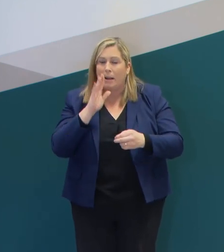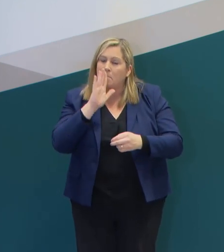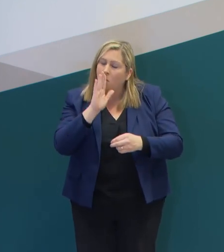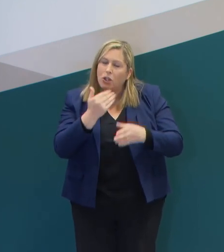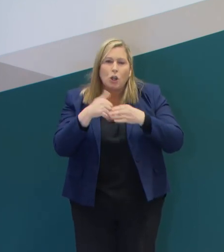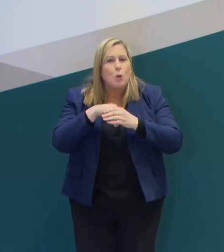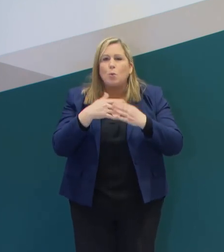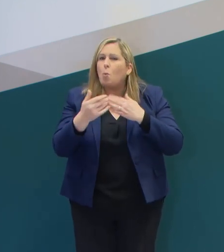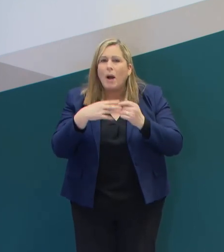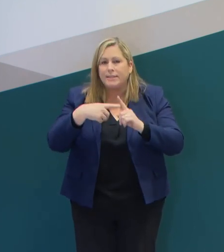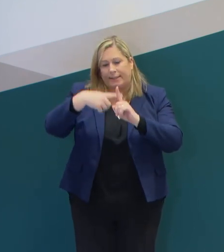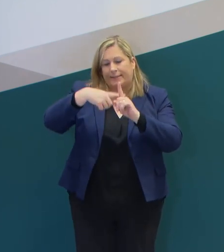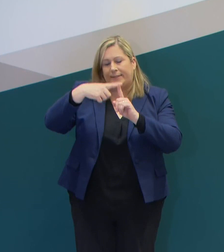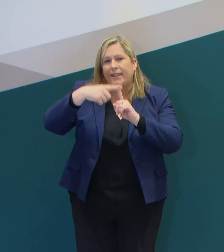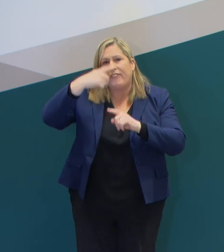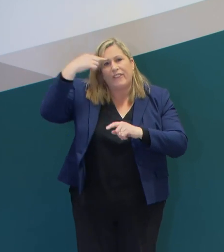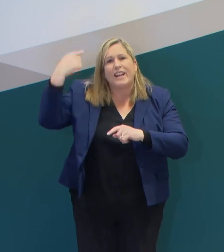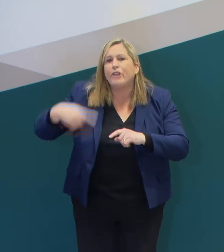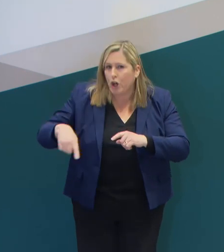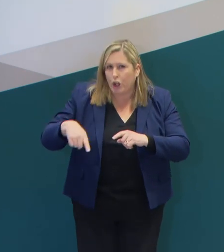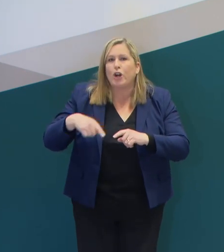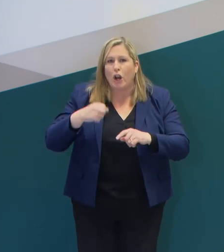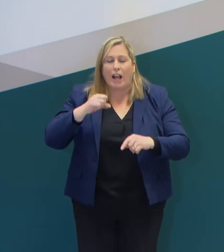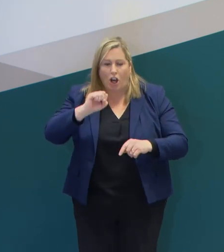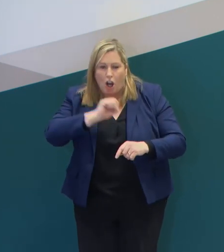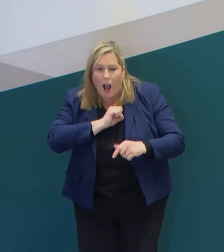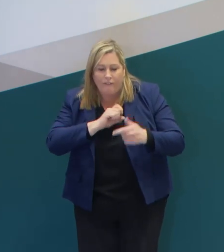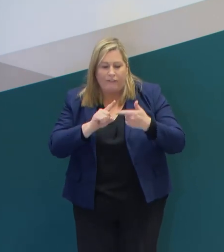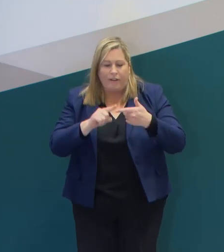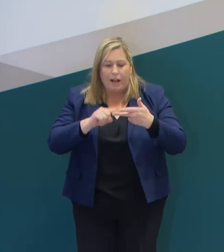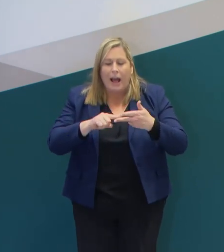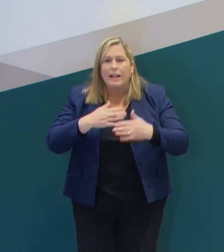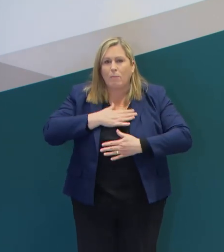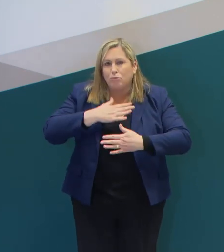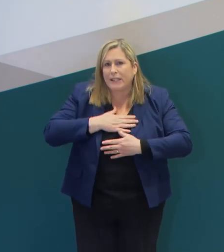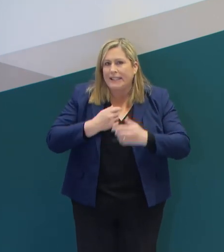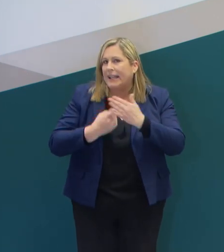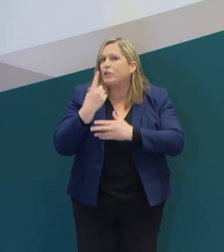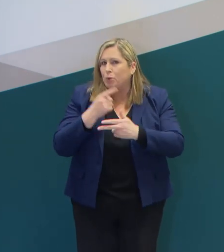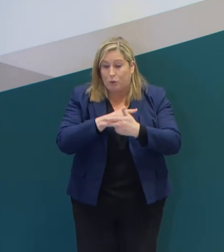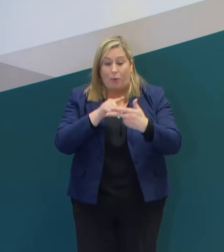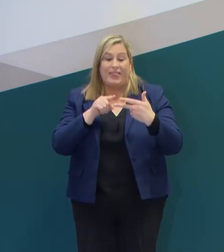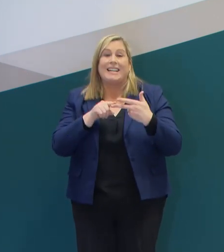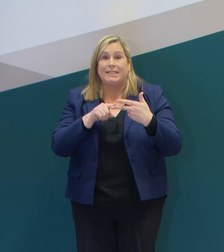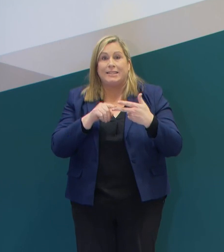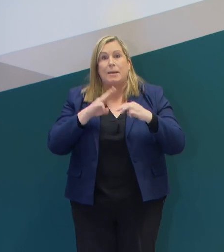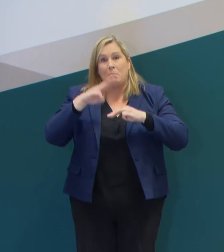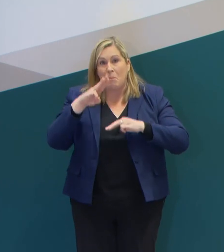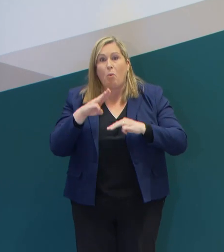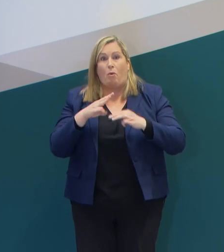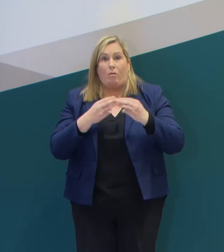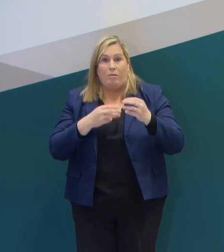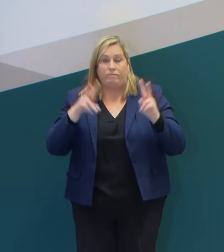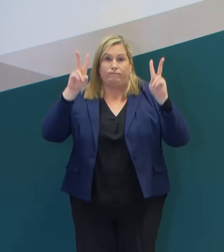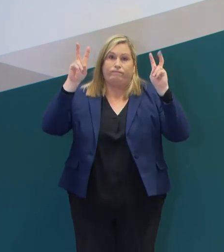some other symptoms like cough and respiratory symptoms, and we've set that out. And that will be a more focused case definition that